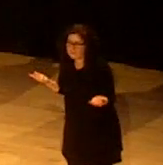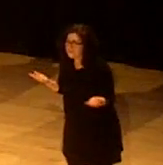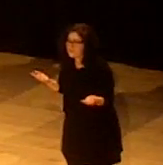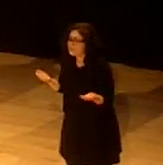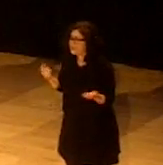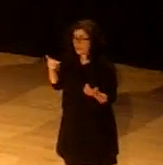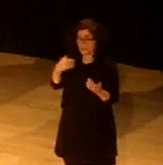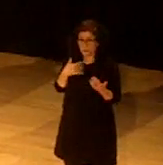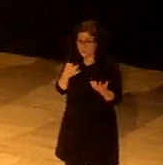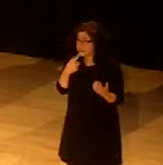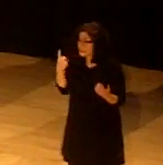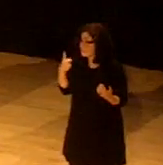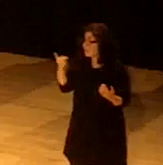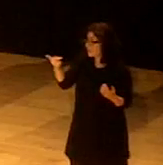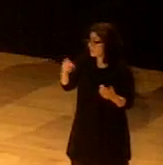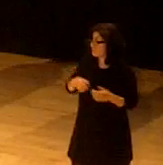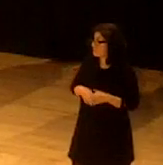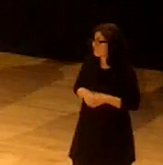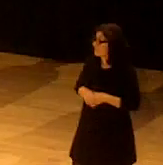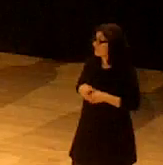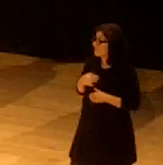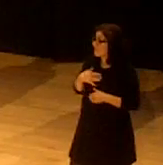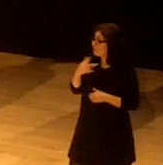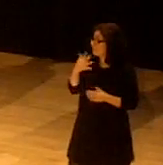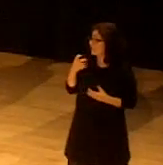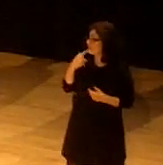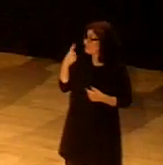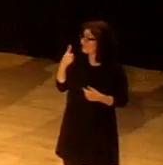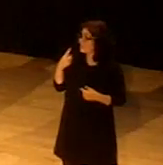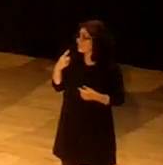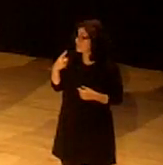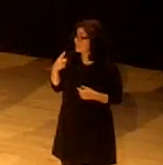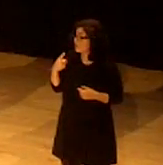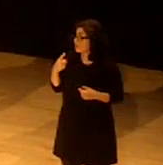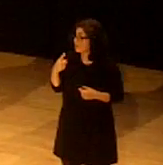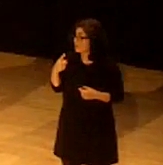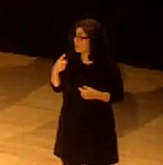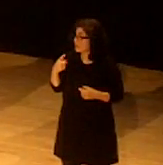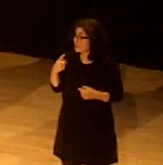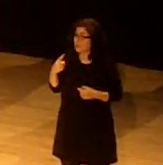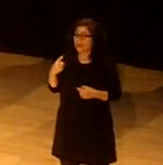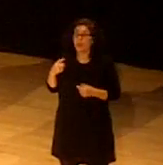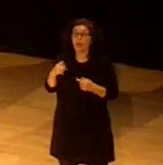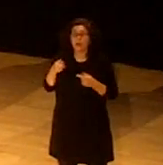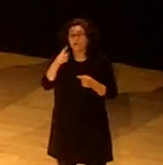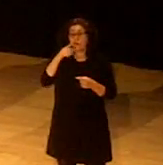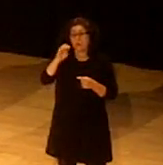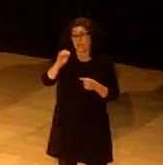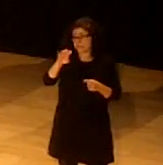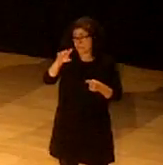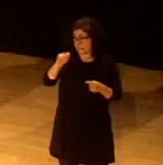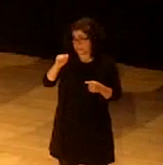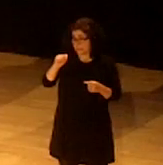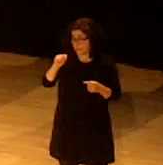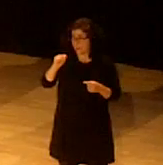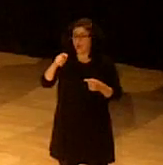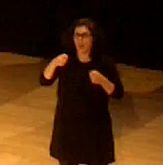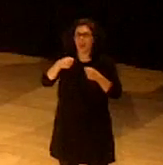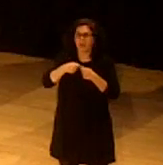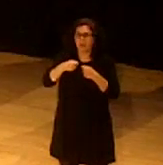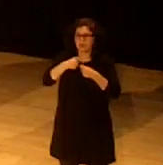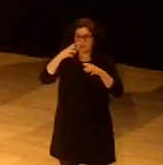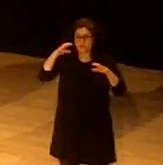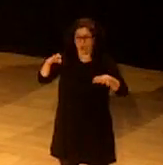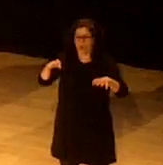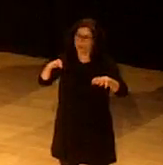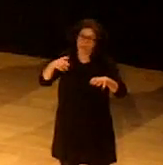Does anybody have anything to say? I do. I covered my eyes with electrical shock situations. I had to grow